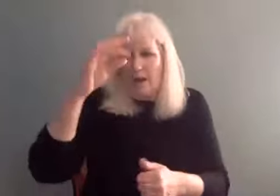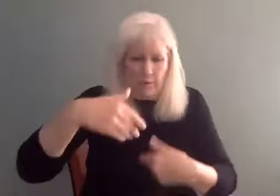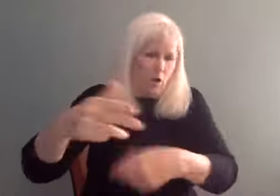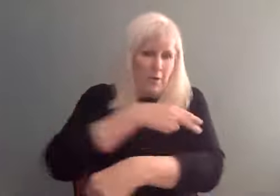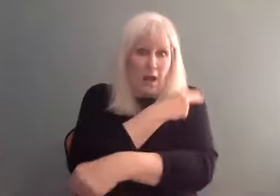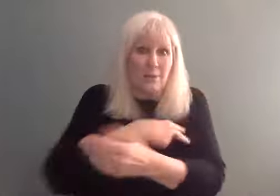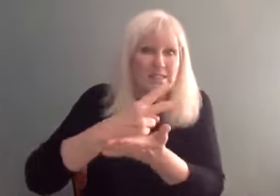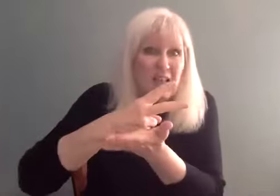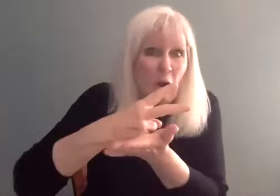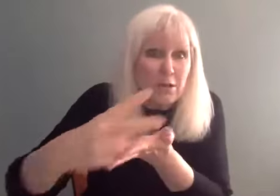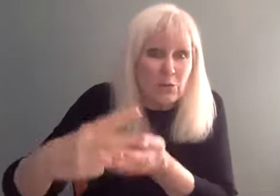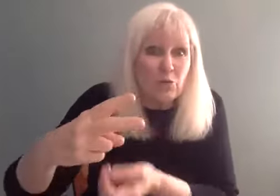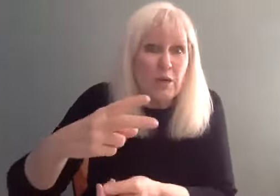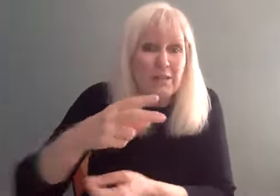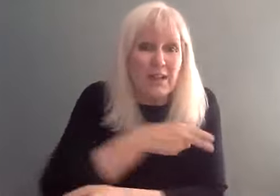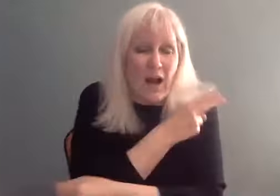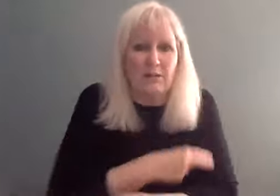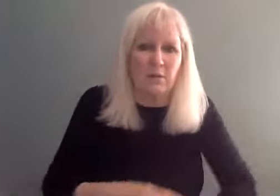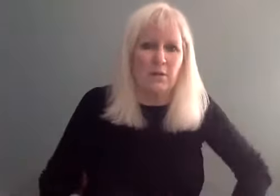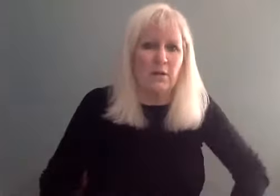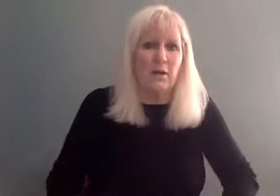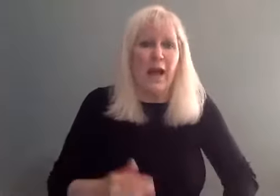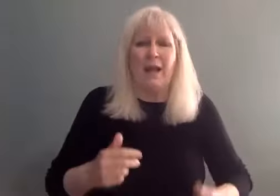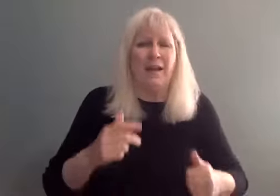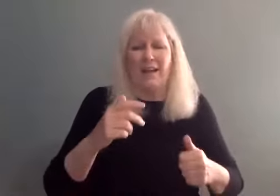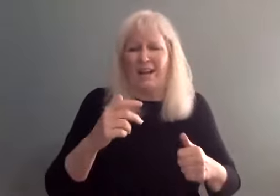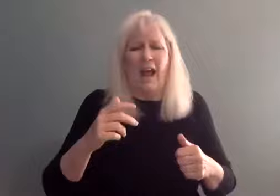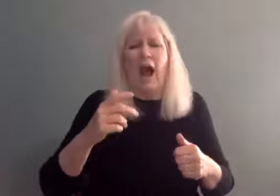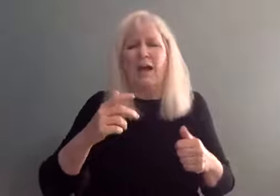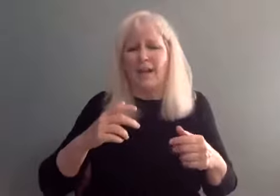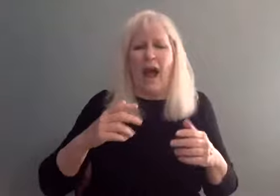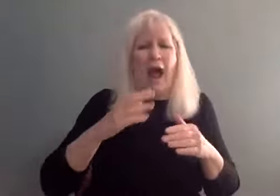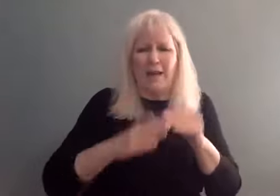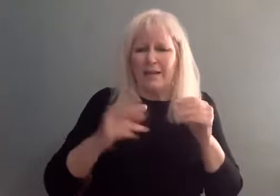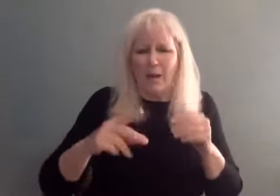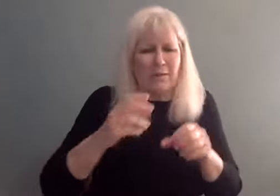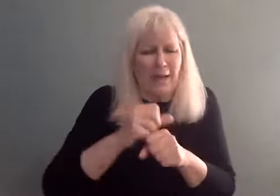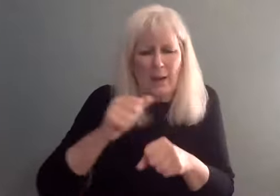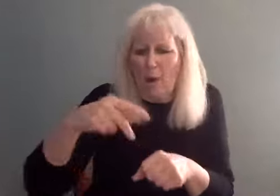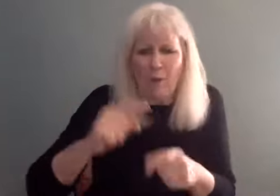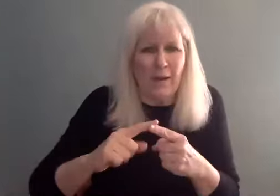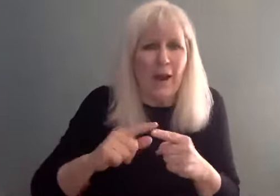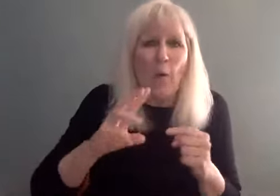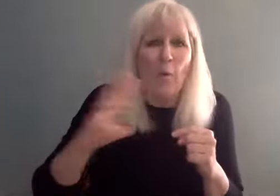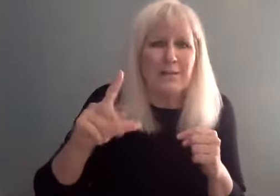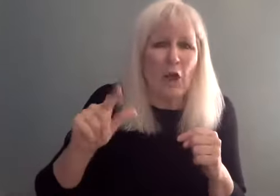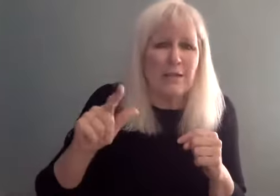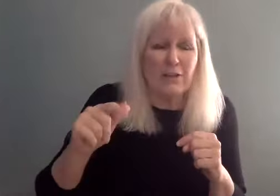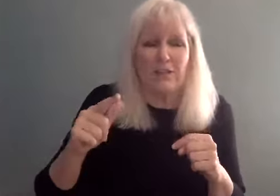and ended up living above a liquor store in West Los Angeles where a guy felt sorry for me, and I was drinking my wine through